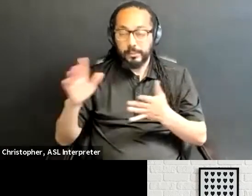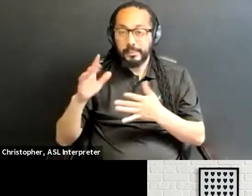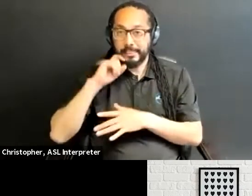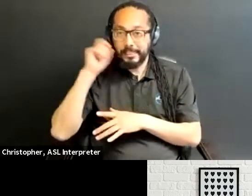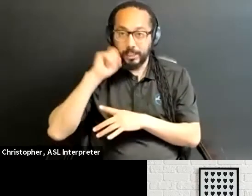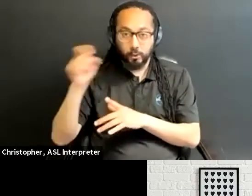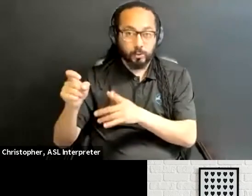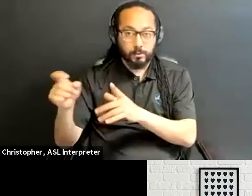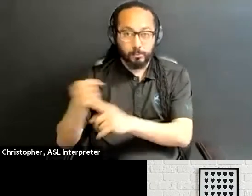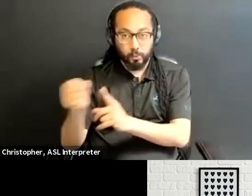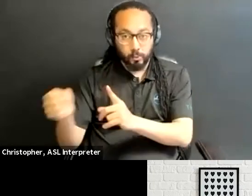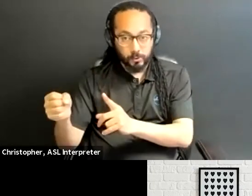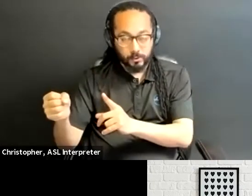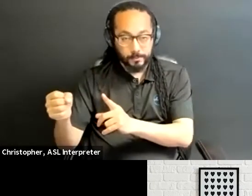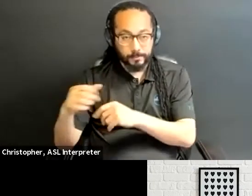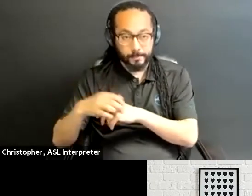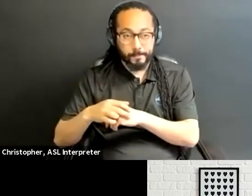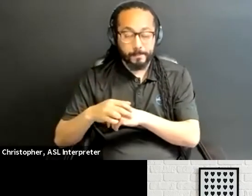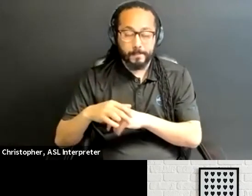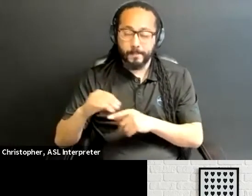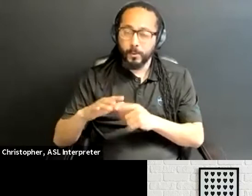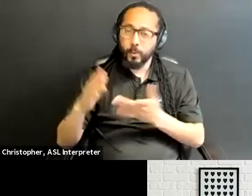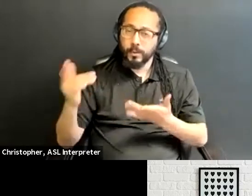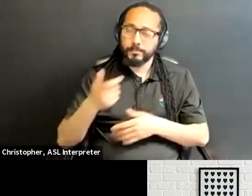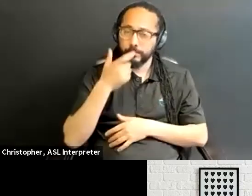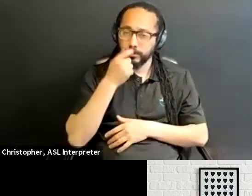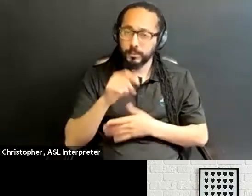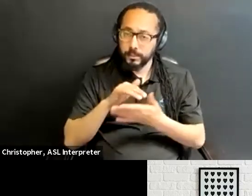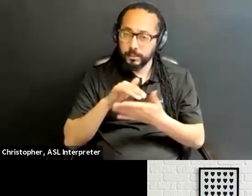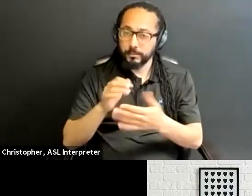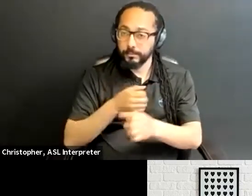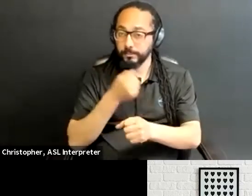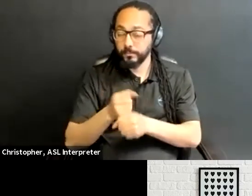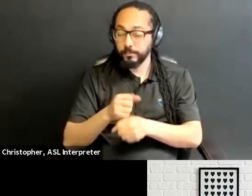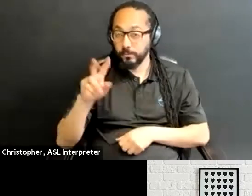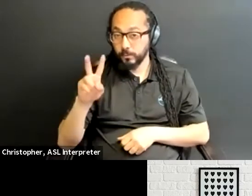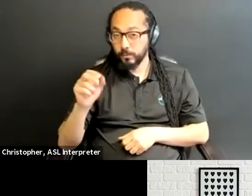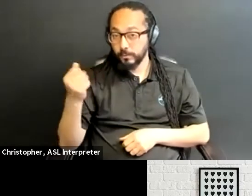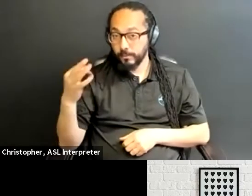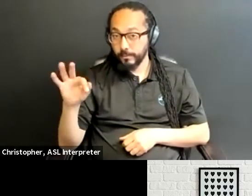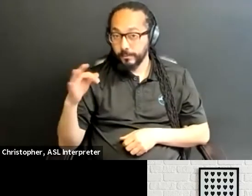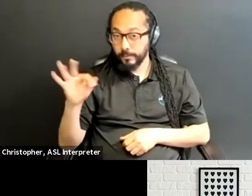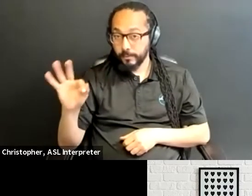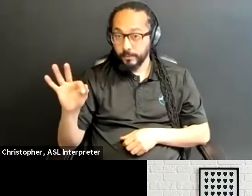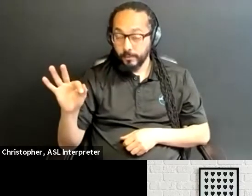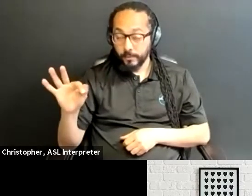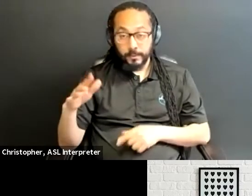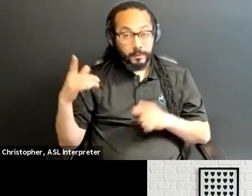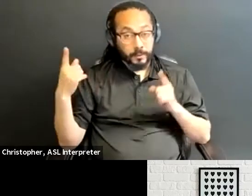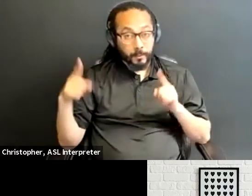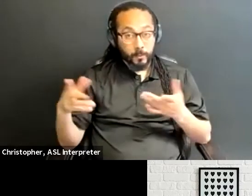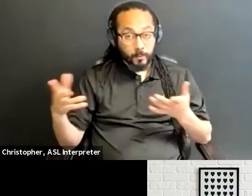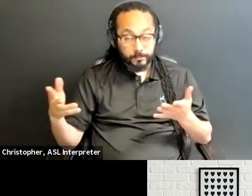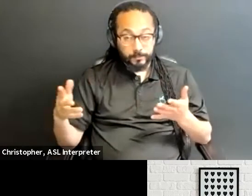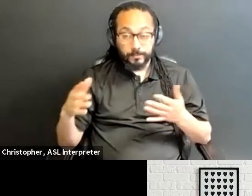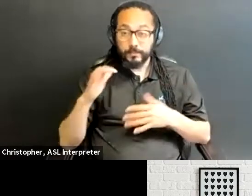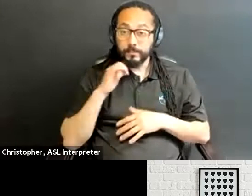there's been a very interesting study that came out in 2019 that indicated that, in fact, it's not